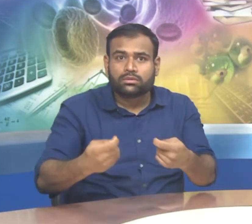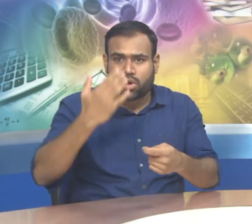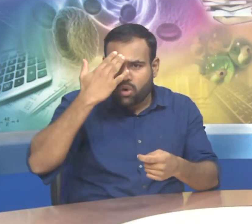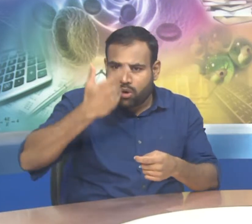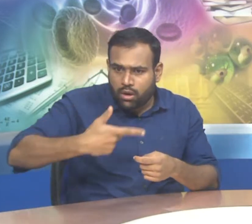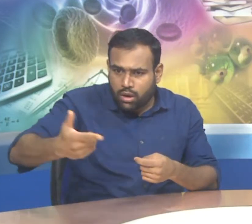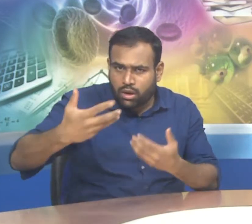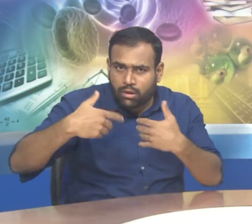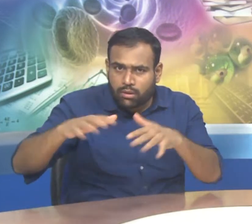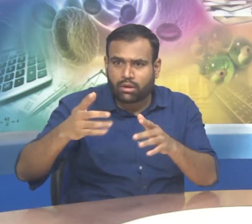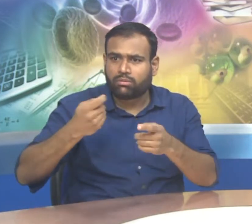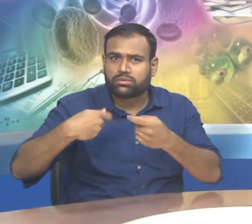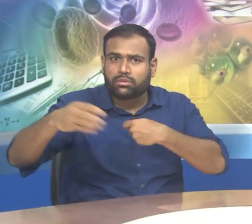the money